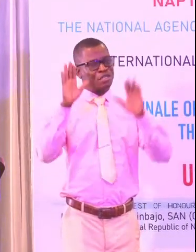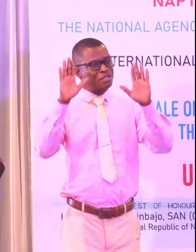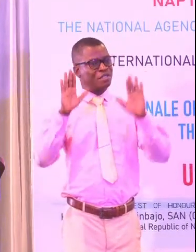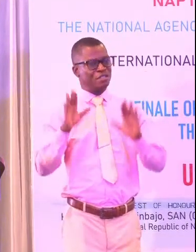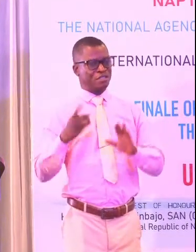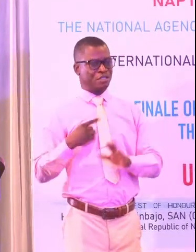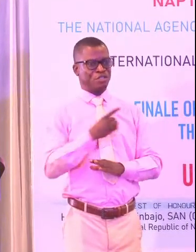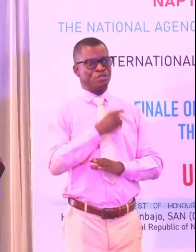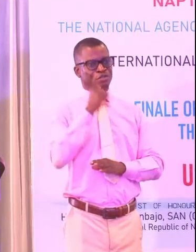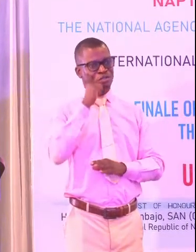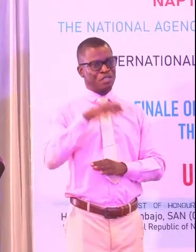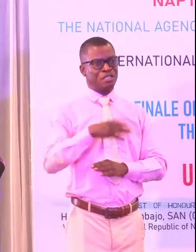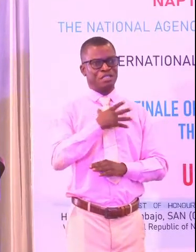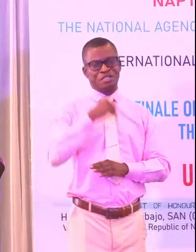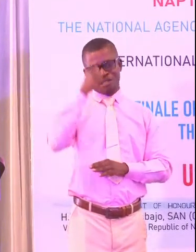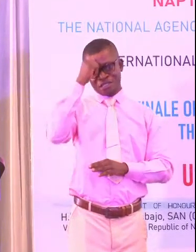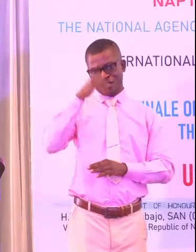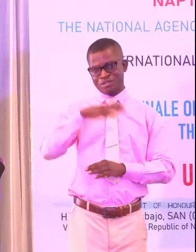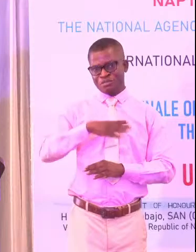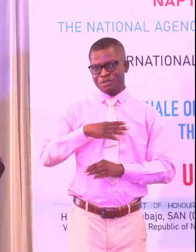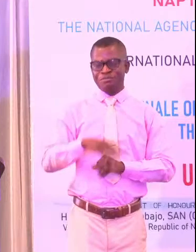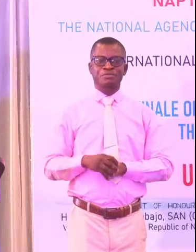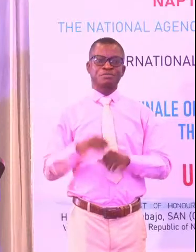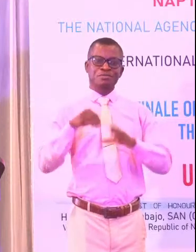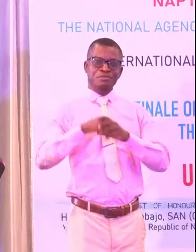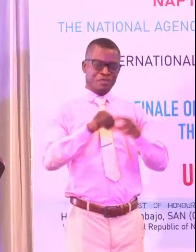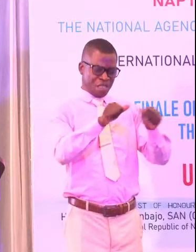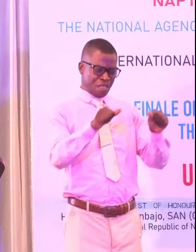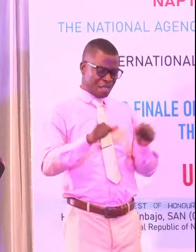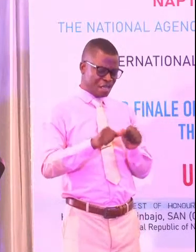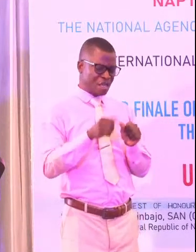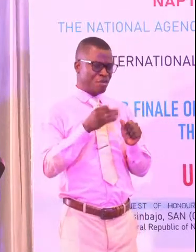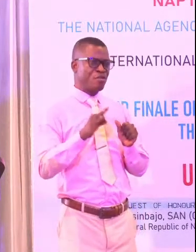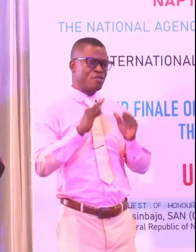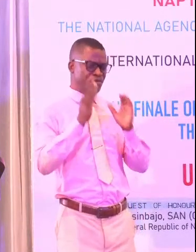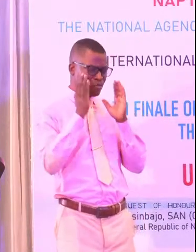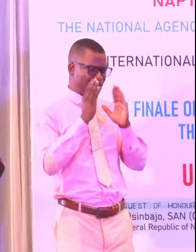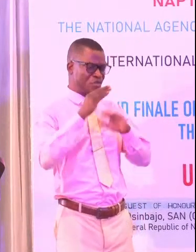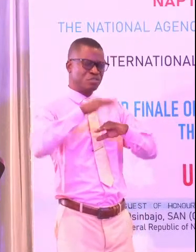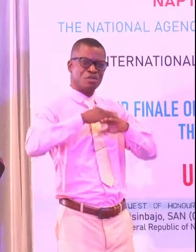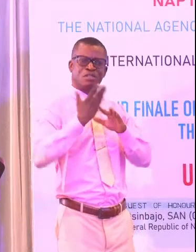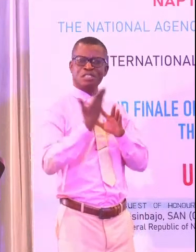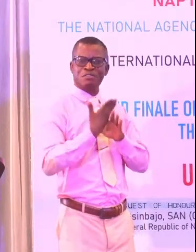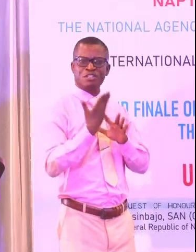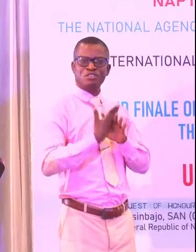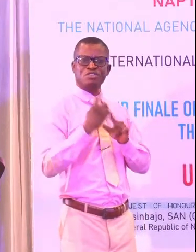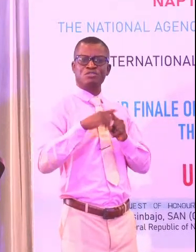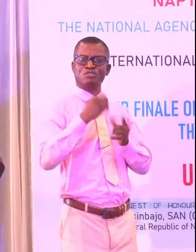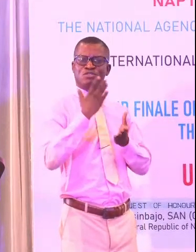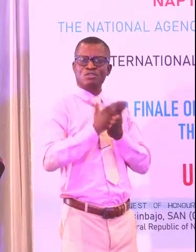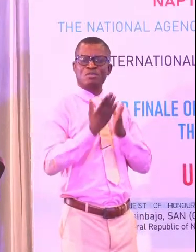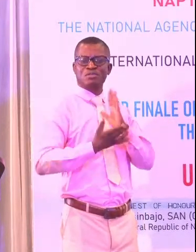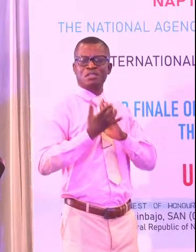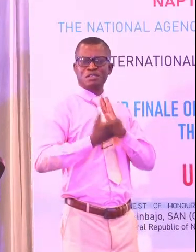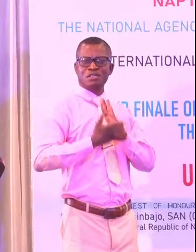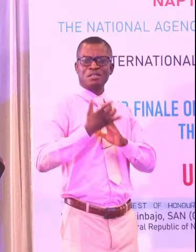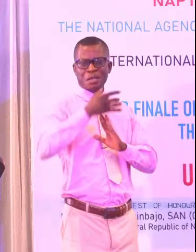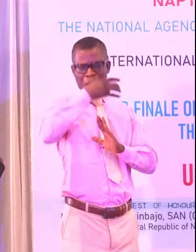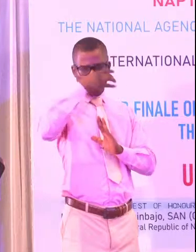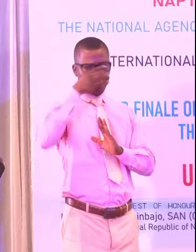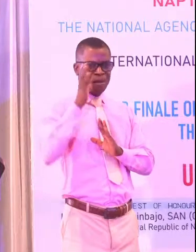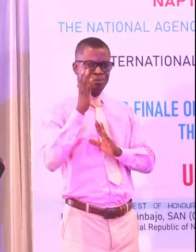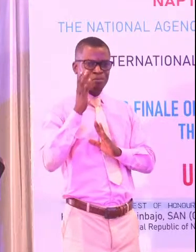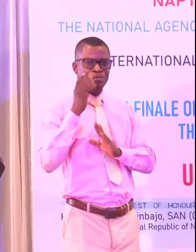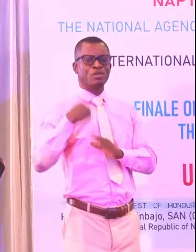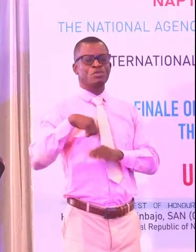distinguished ladies and gentlemen, in terms of deliberate and targeted intervention to curb cybercrimes, NAPTIP is taking a